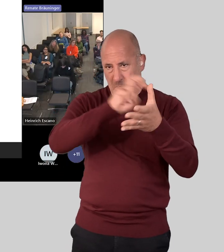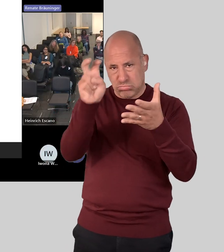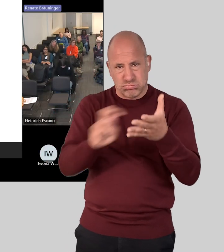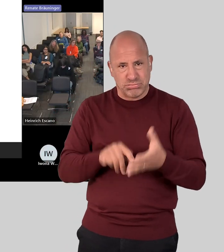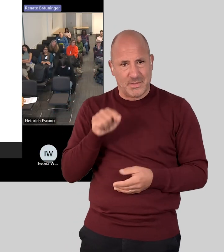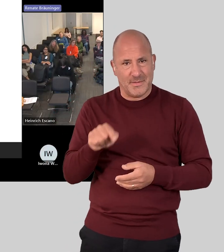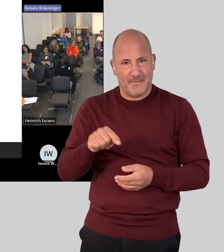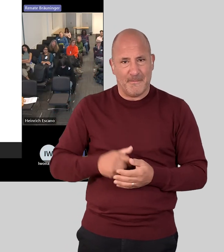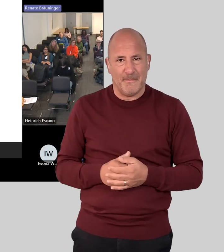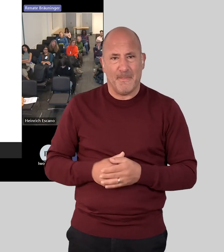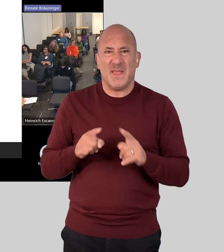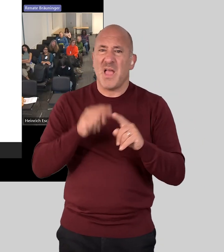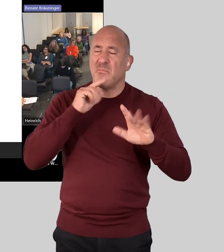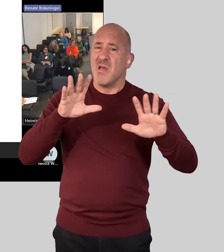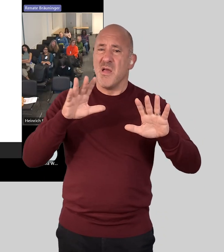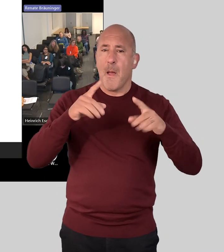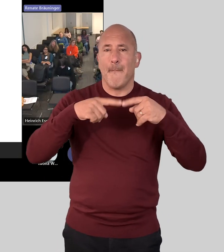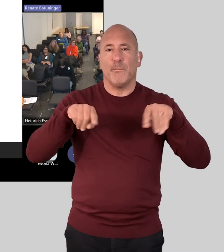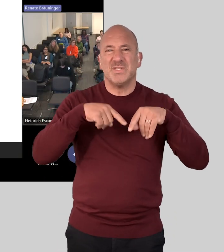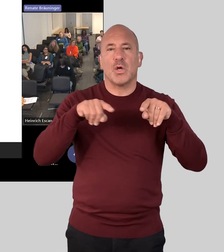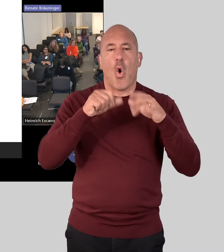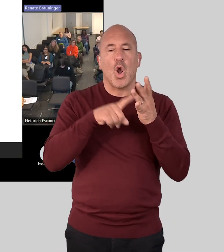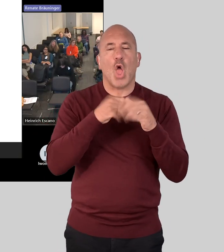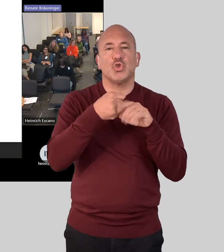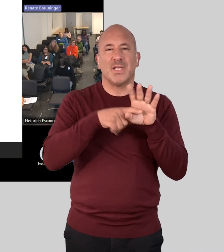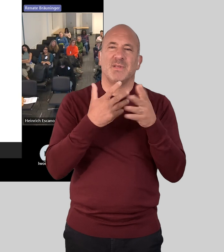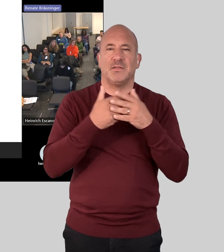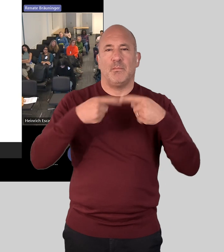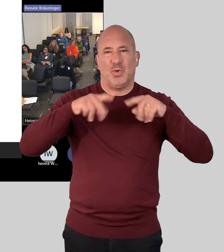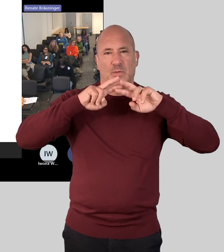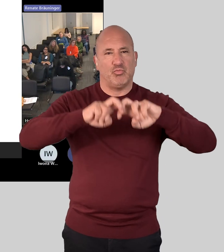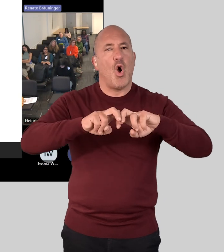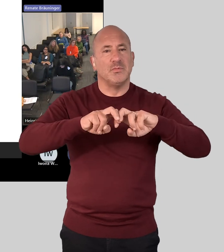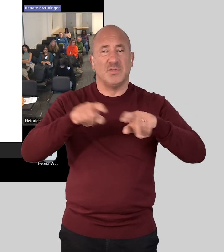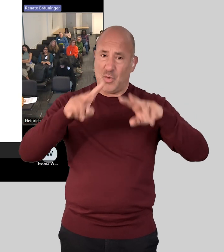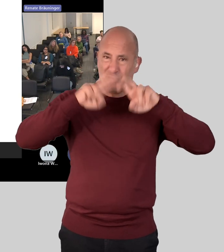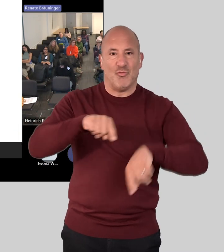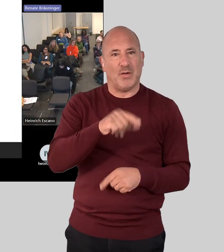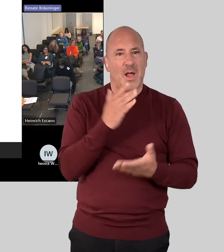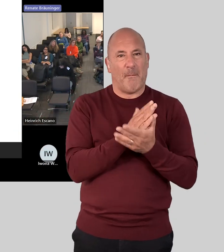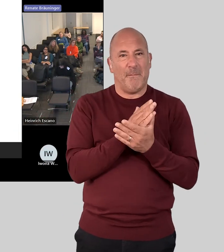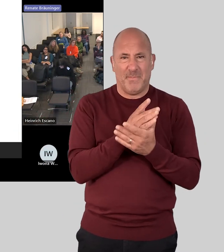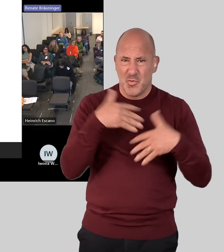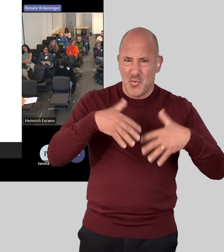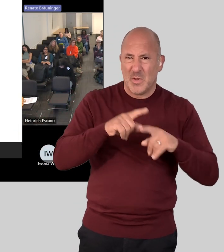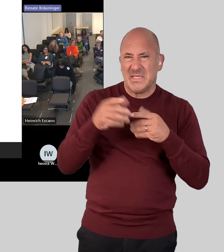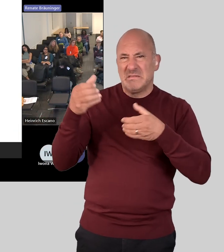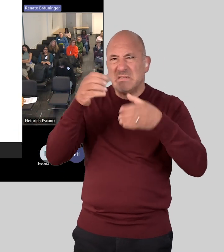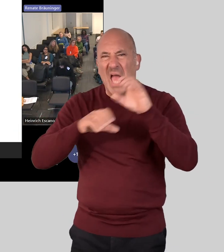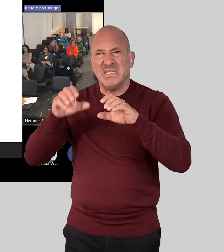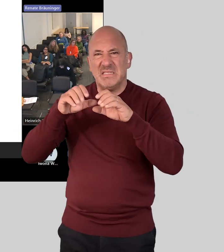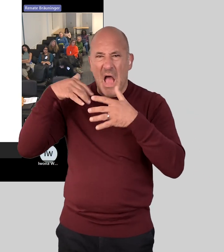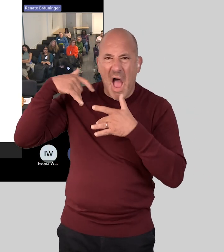a monument. They also justified musicology as a research area which is in its aspiration not